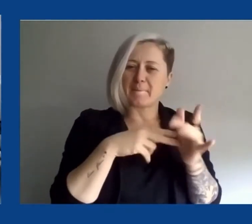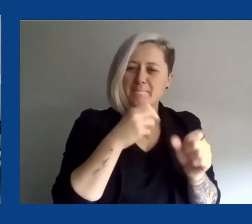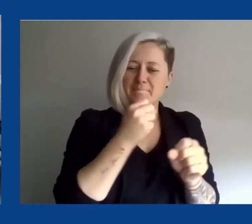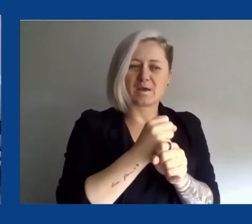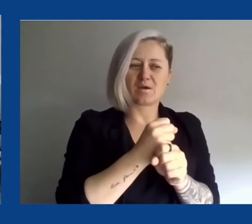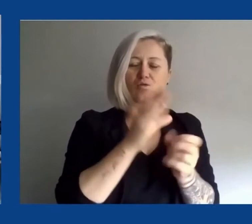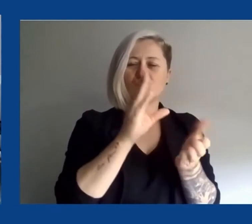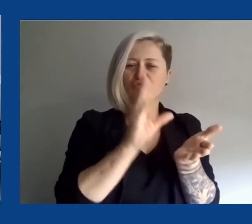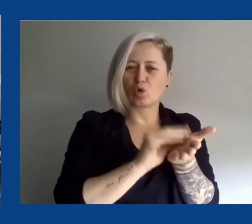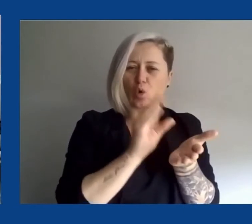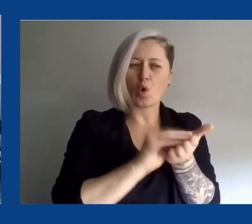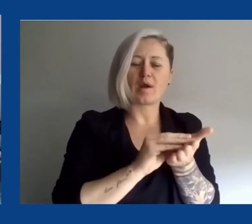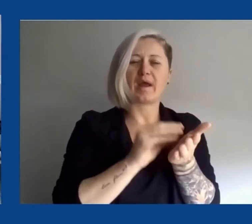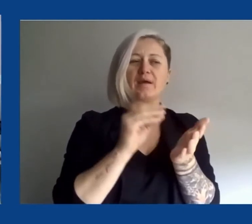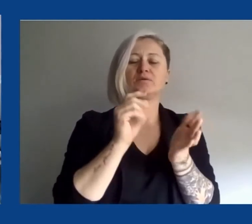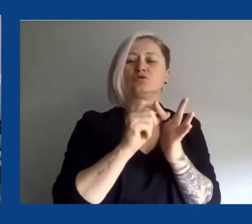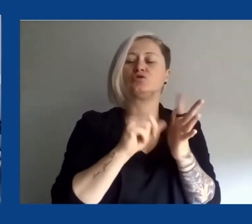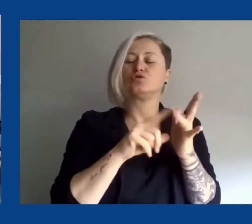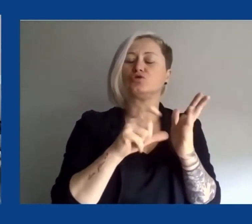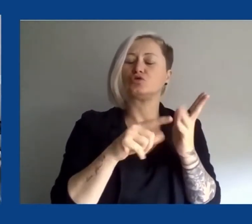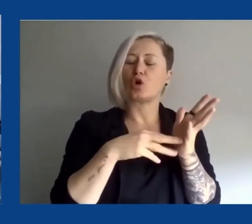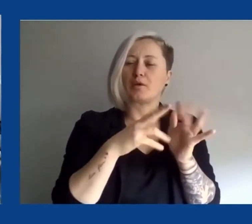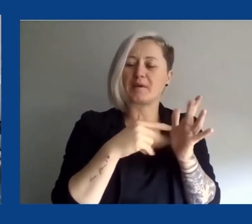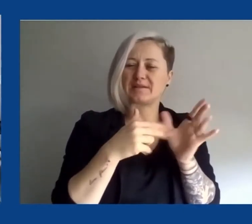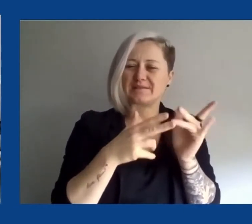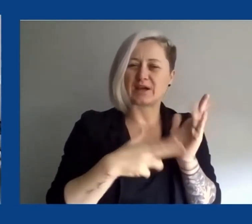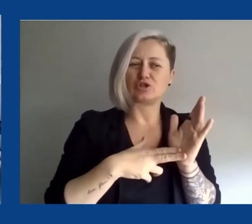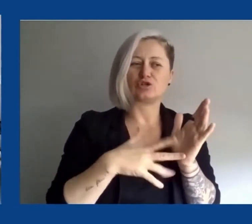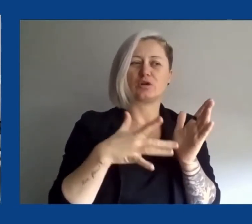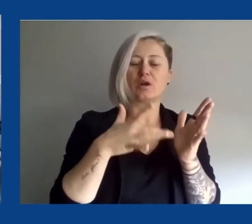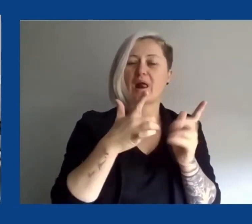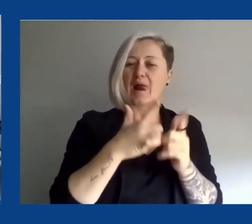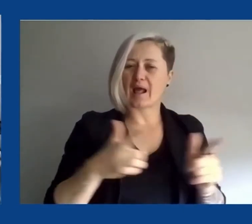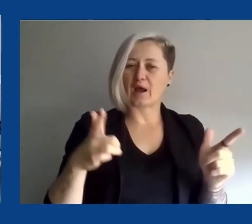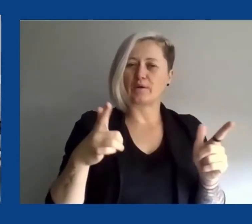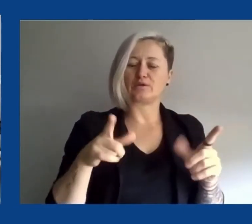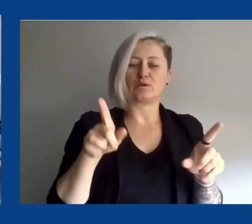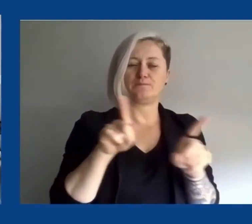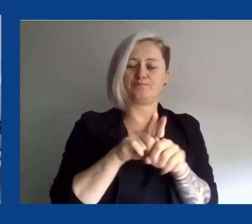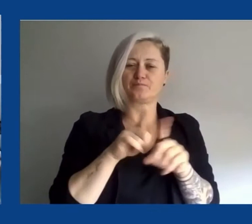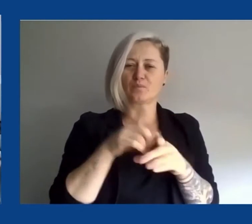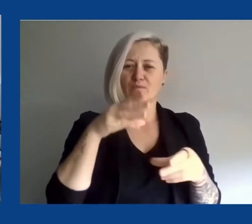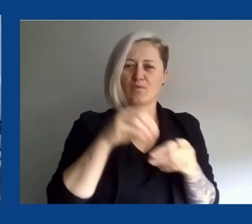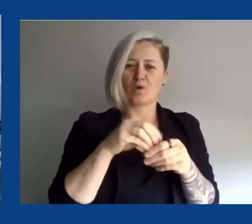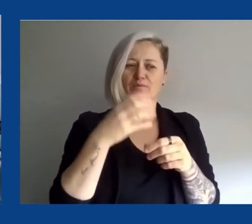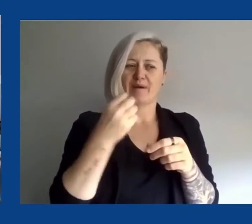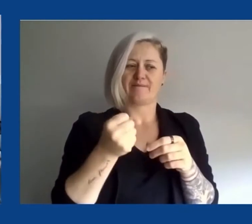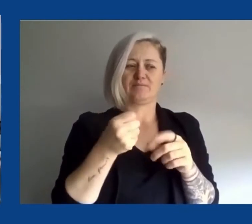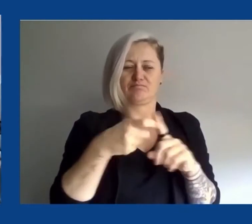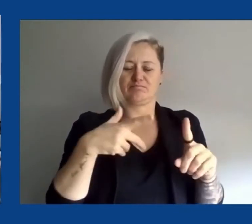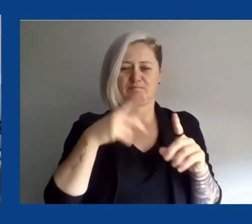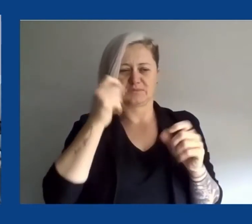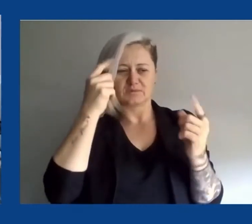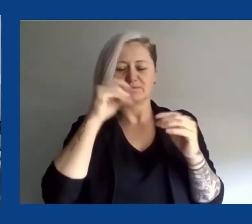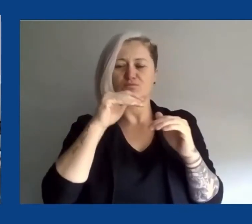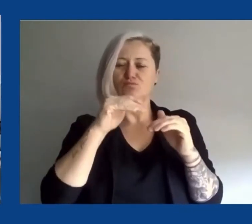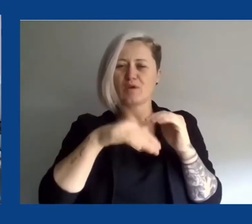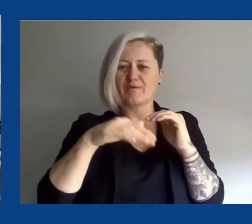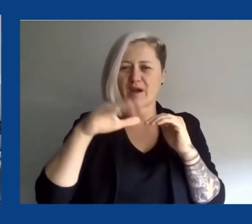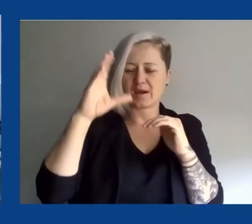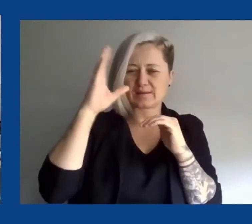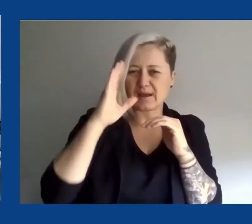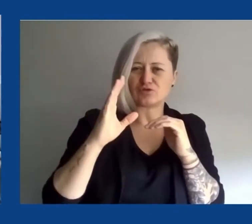documentation and language. This also involved having a certain understanding of country and defining society